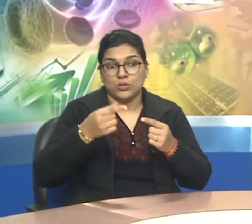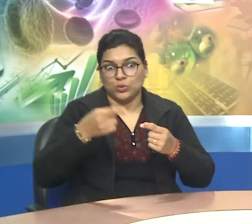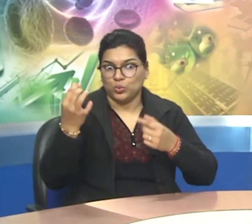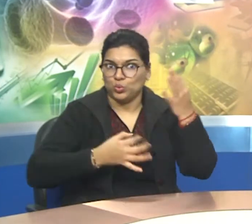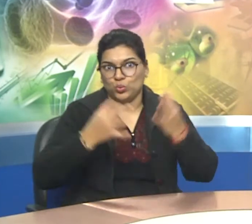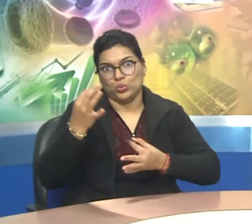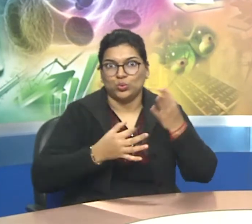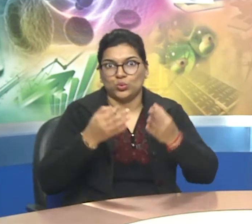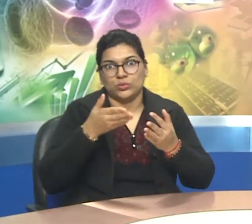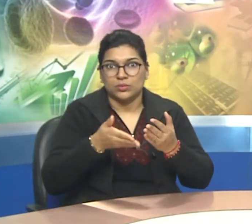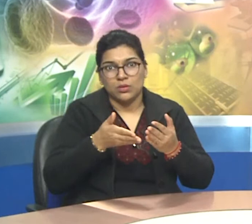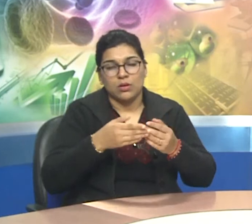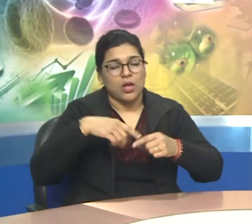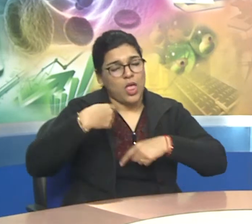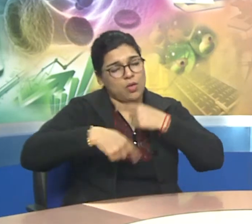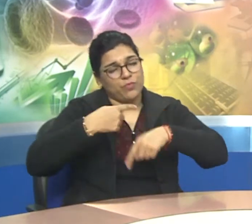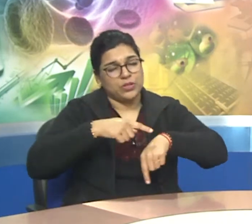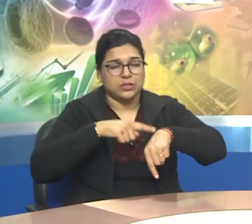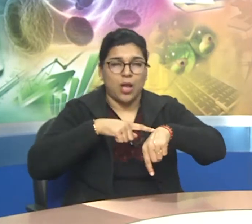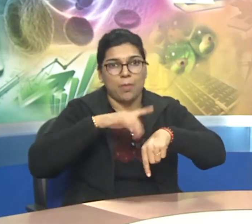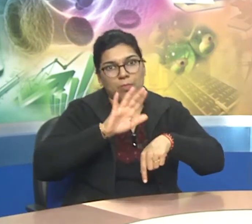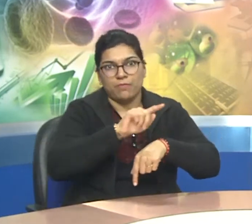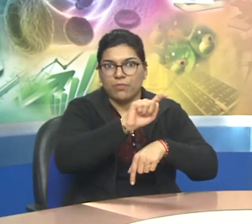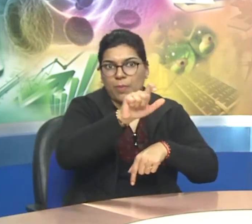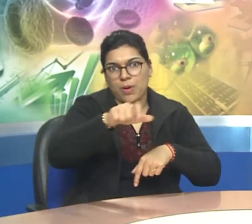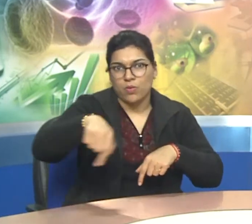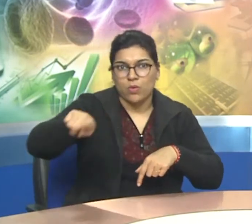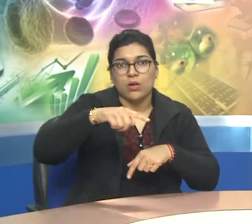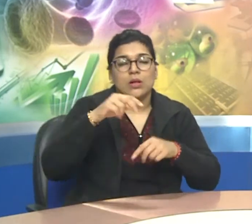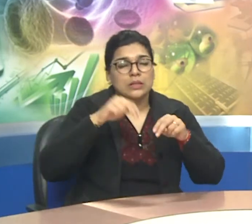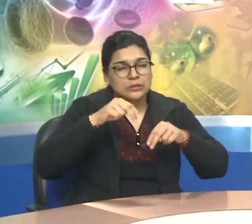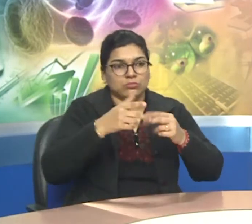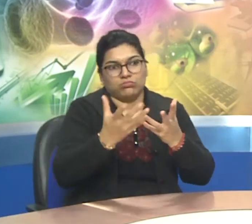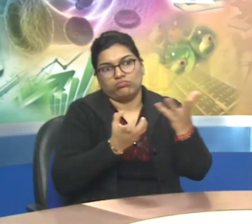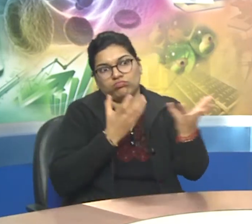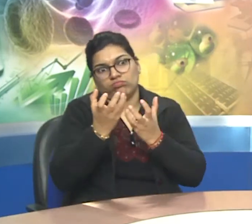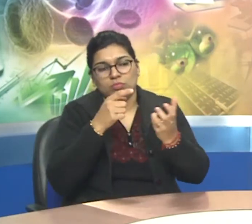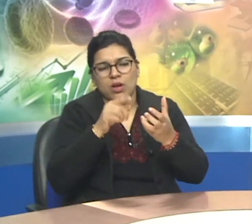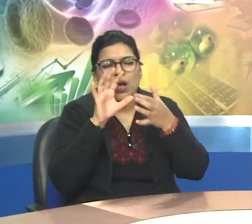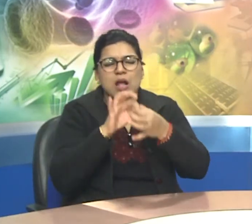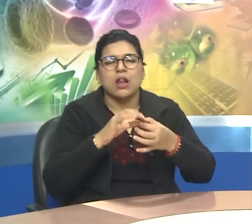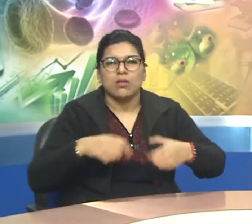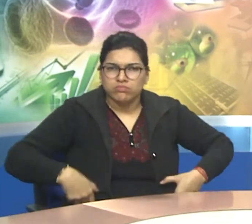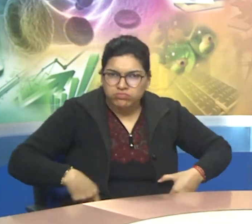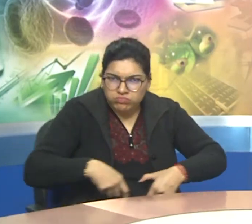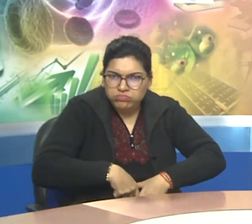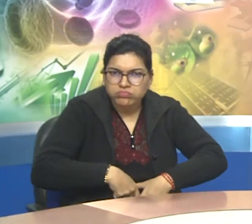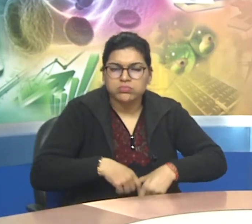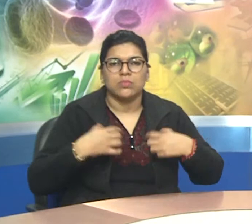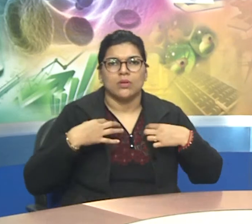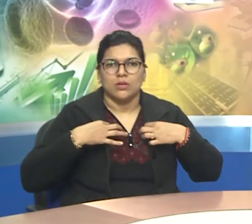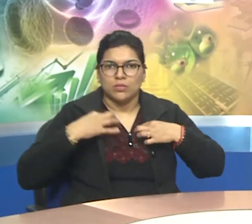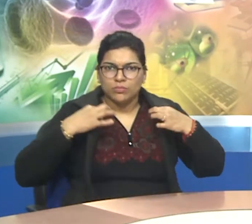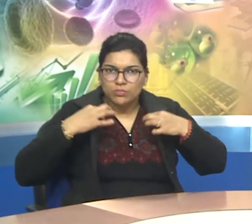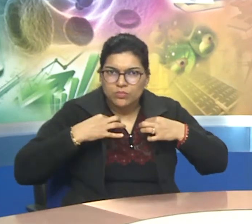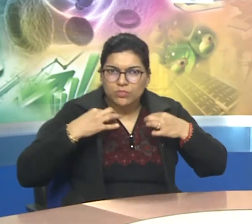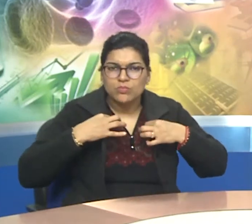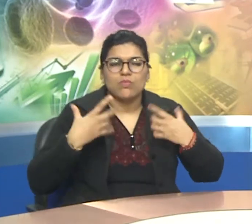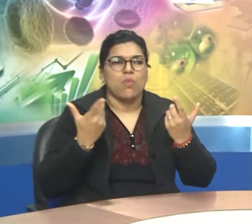And if we make new materials every time we need new things, it will result in